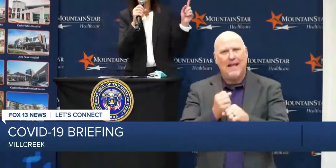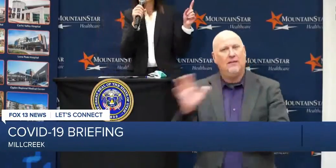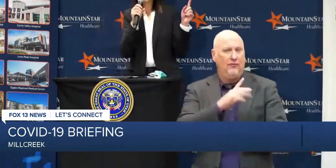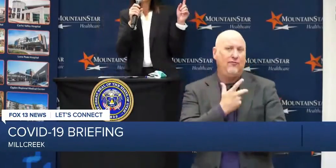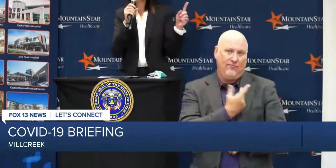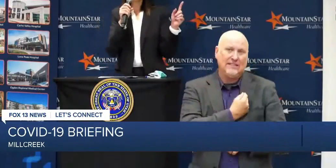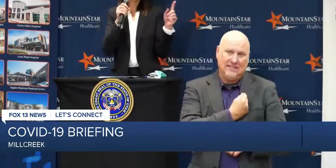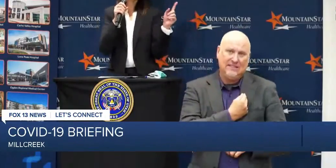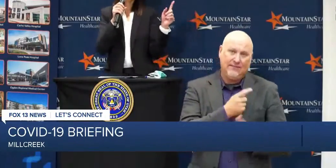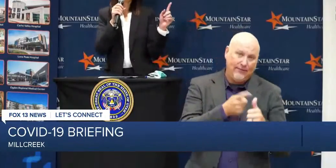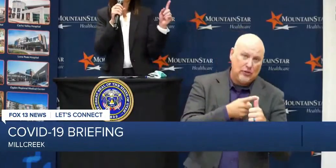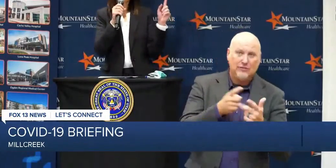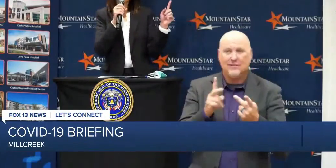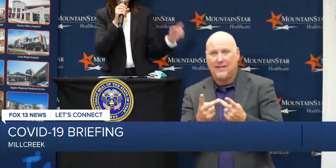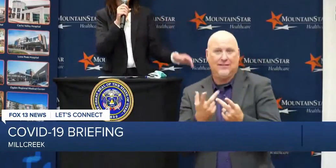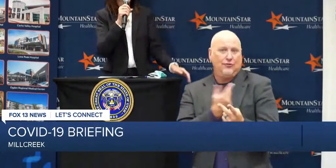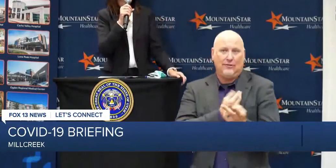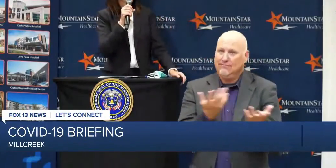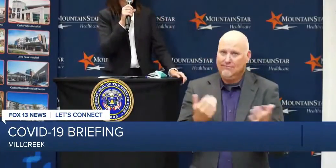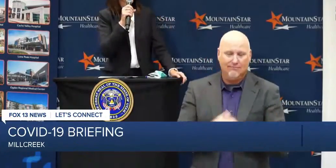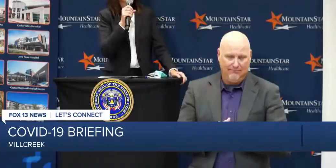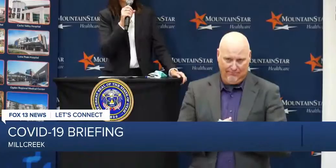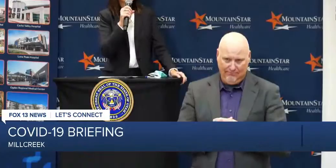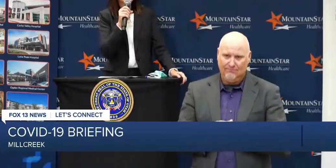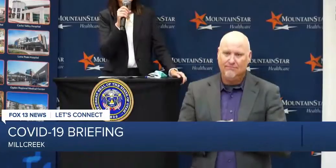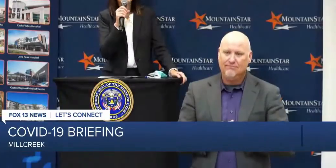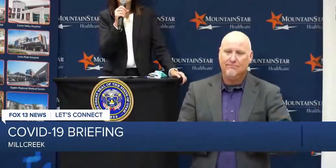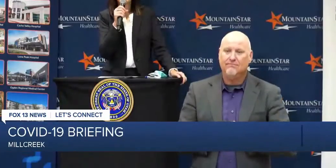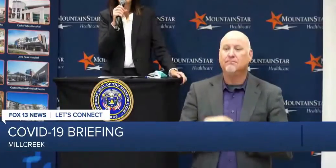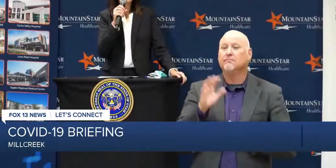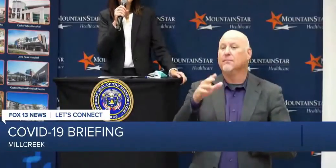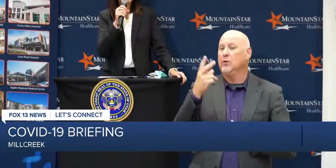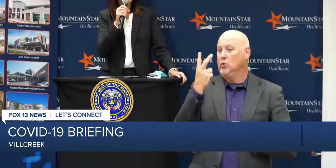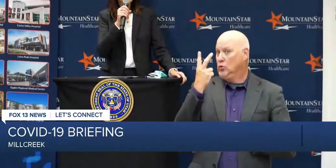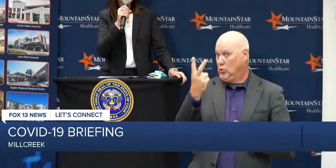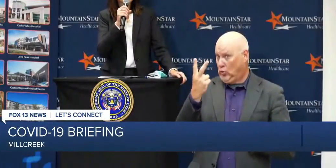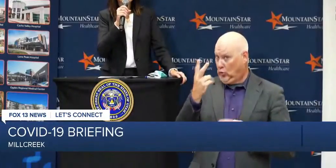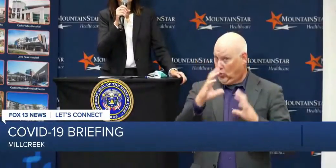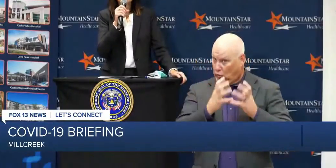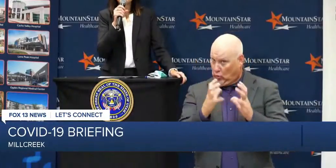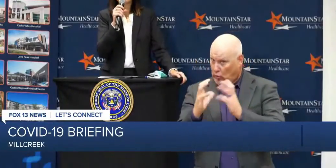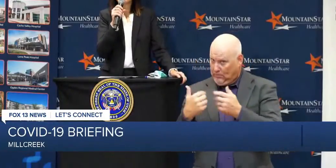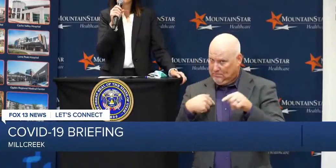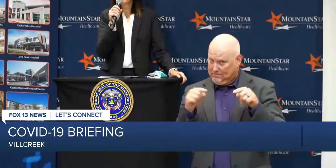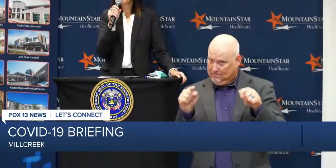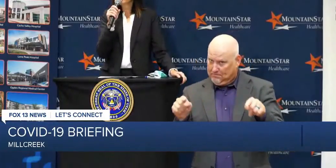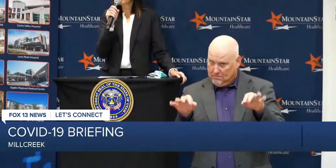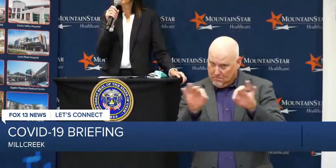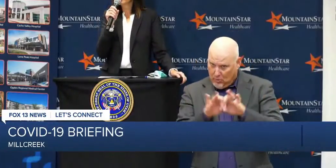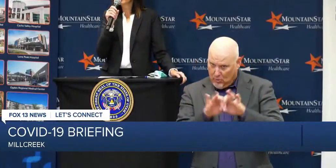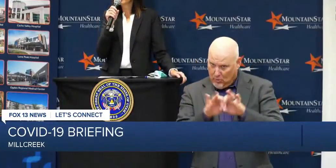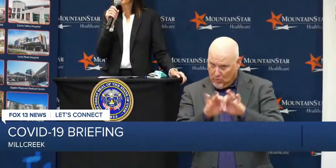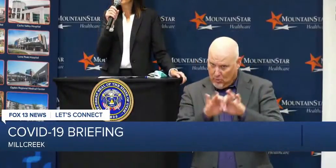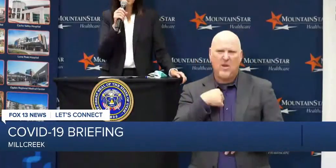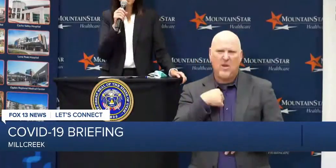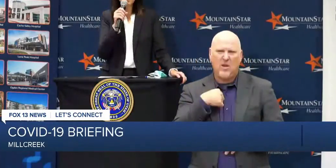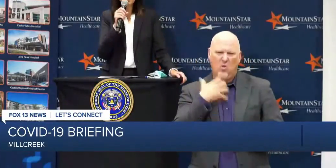But here are the two groups of people that I want to address today. First is business